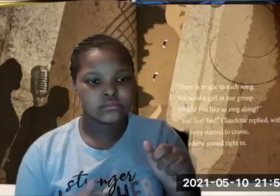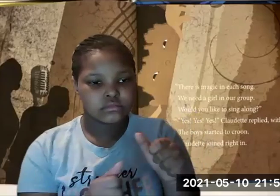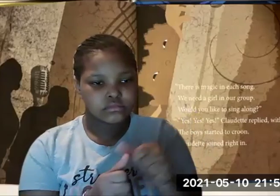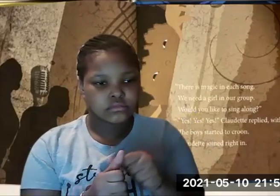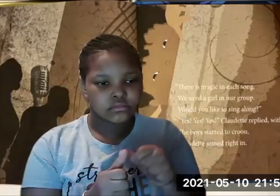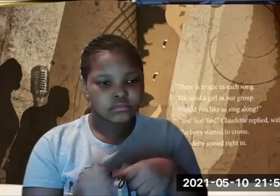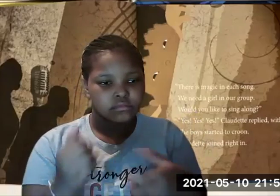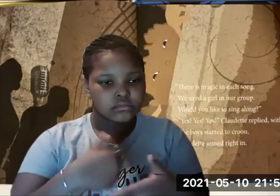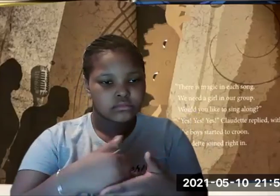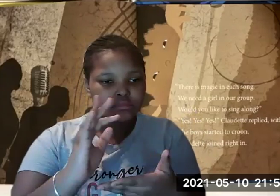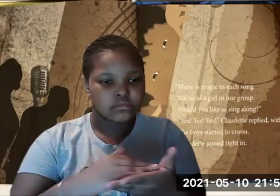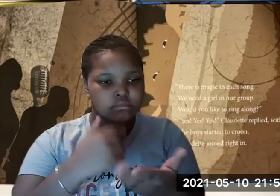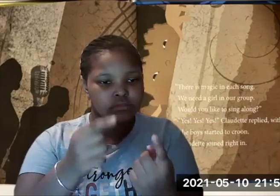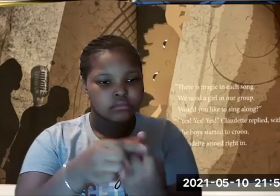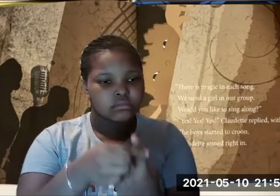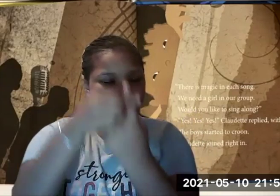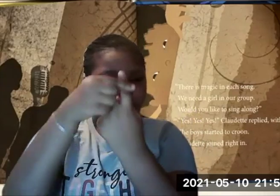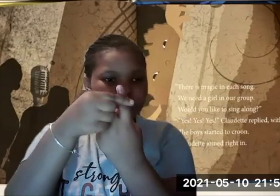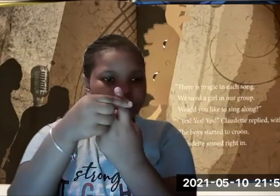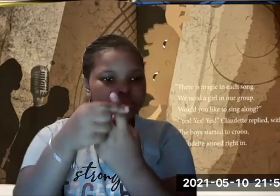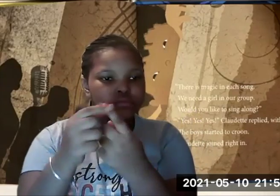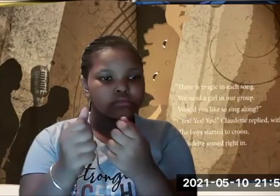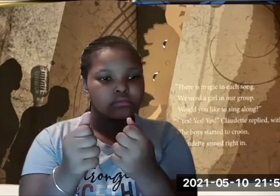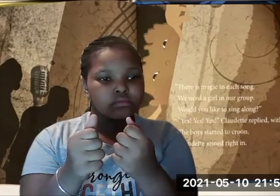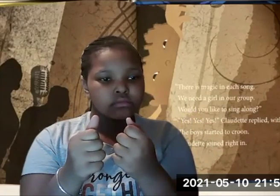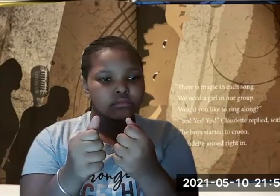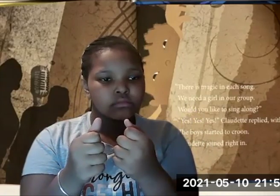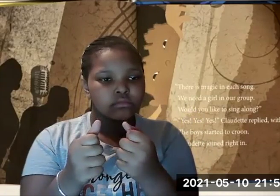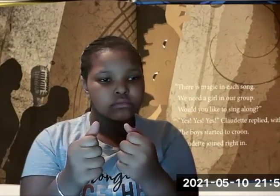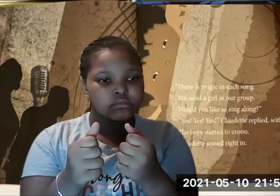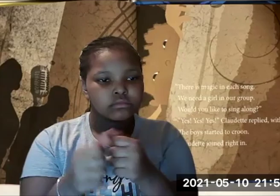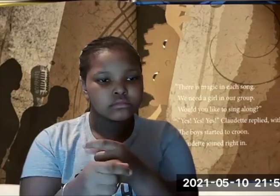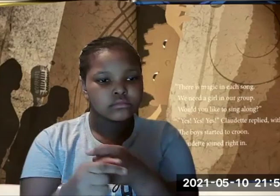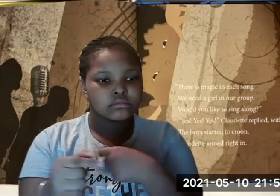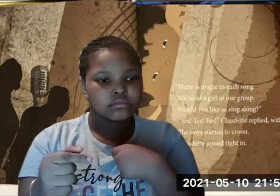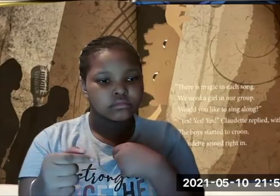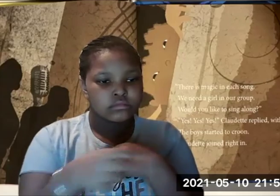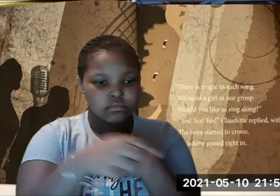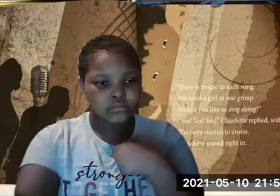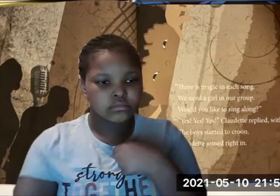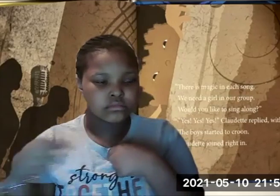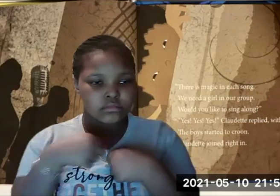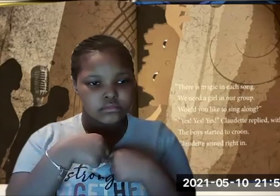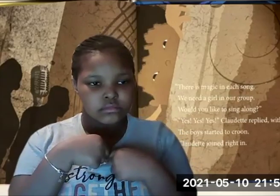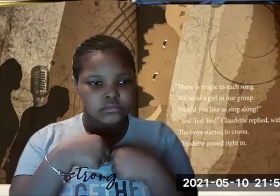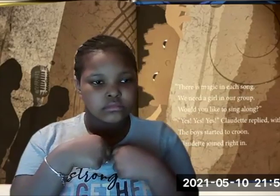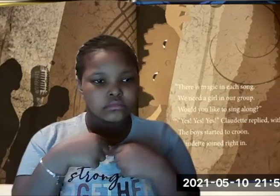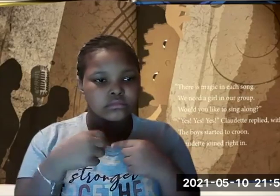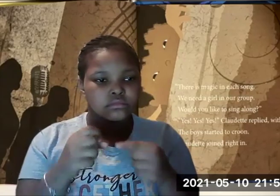There is magic in each song. We need a girl in our group. Would you like to sing along? "Yes, yes, yes," Claudette replied